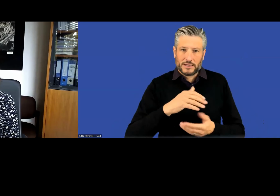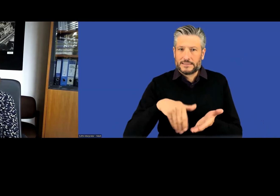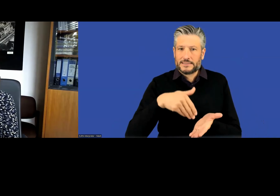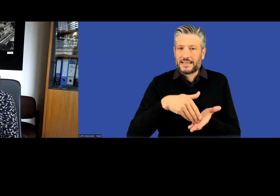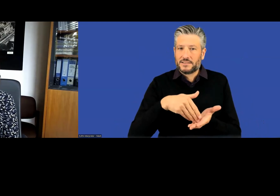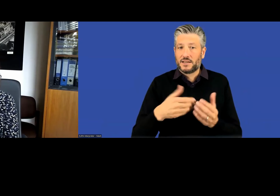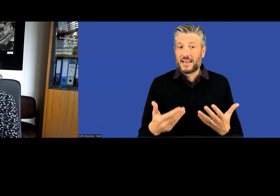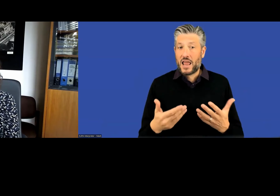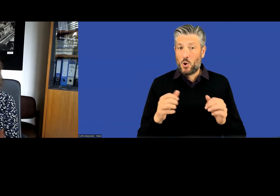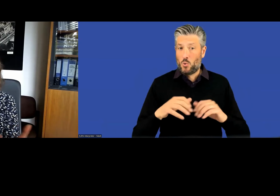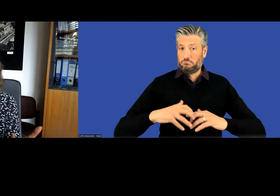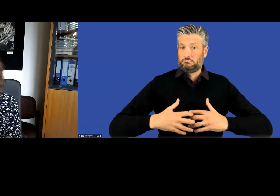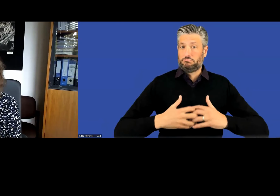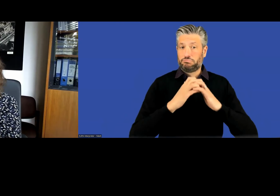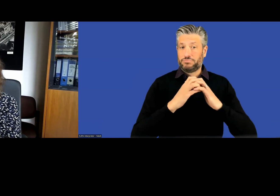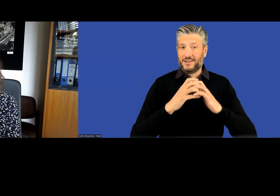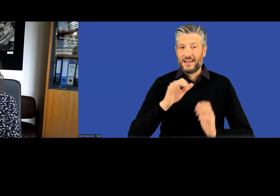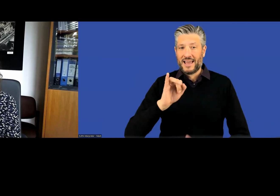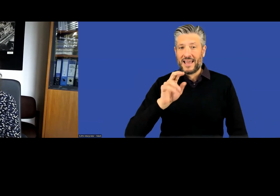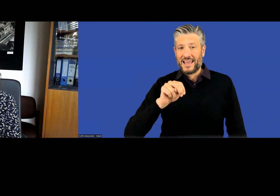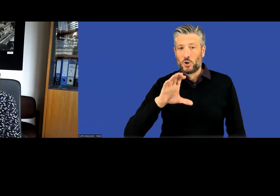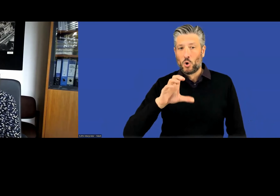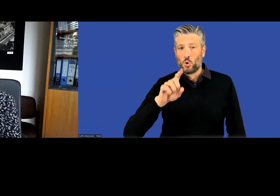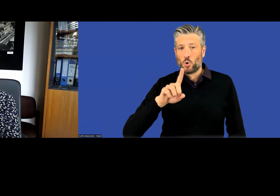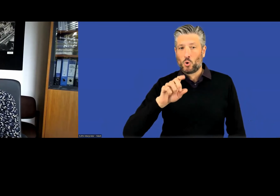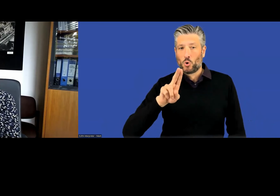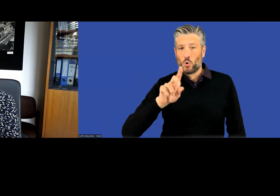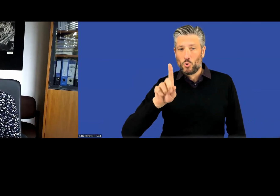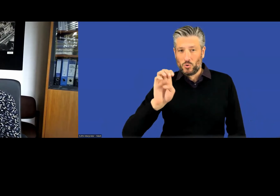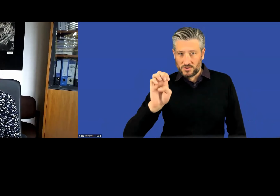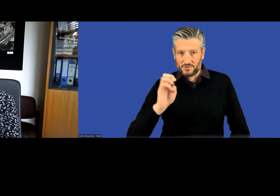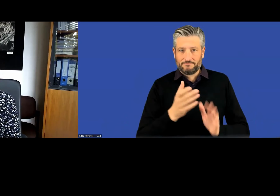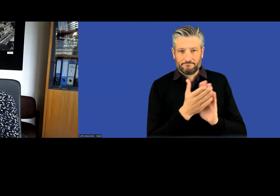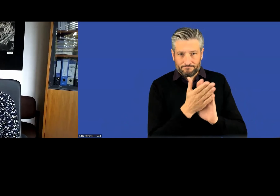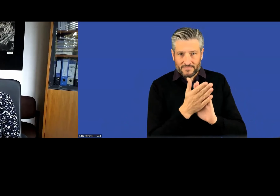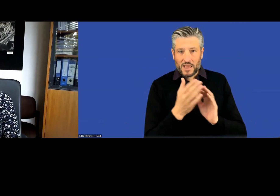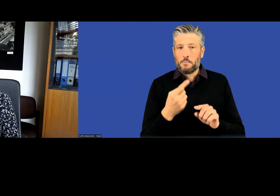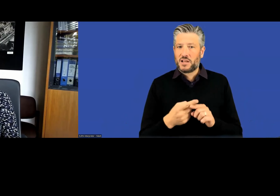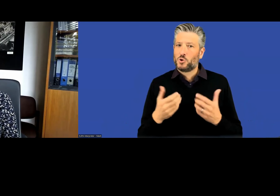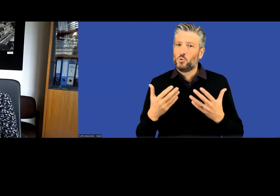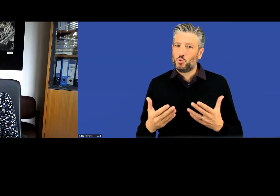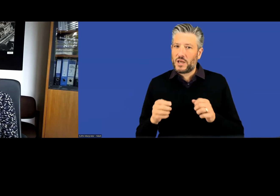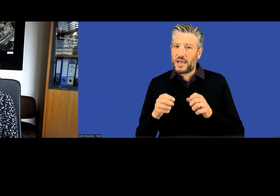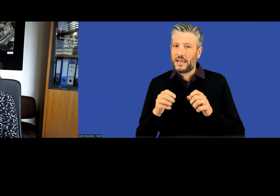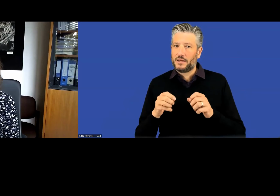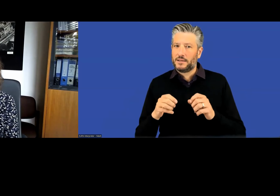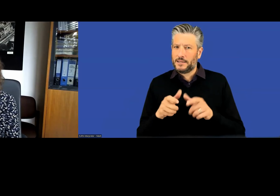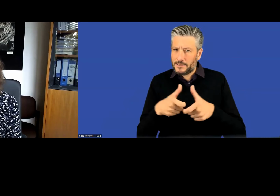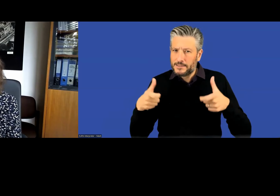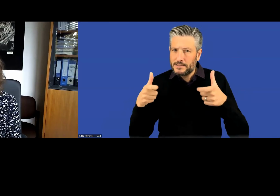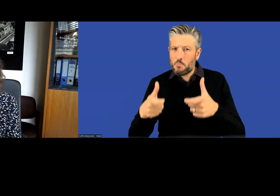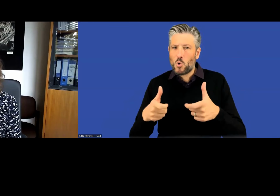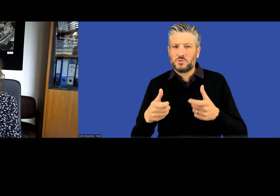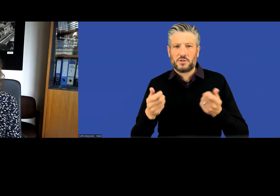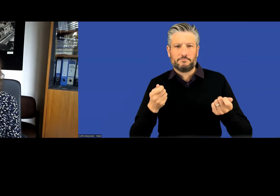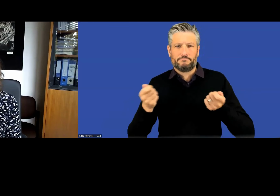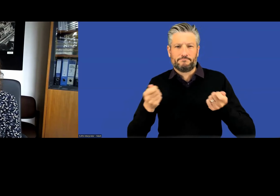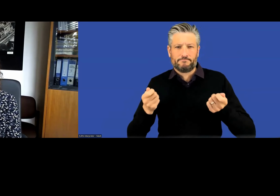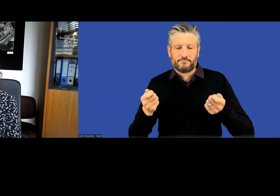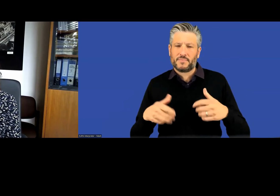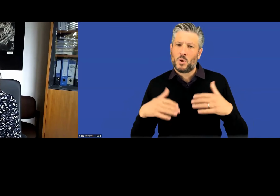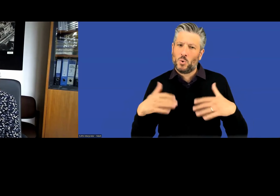University of Borås, our symposium organiser today, and that this is part of the follow-up to the Suitcase